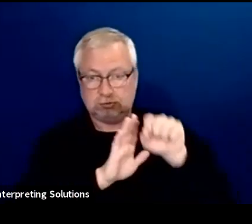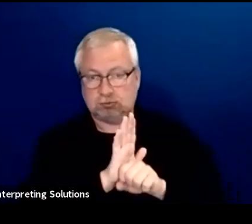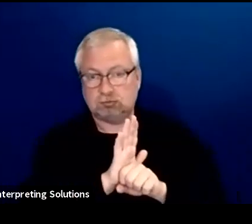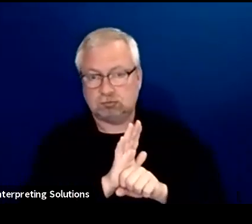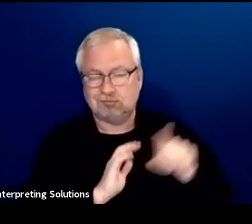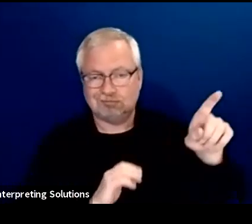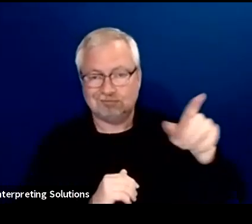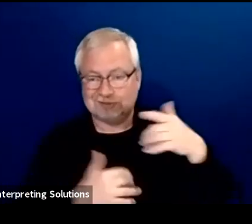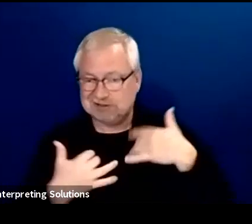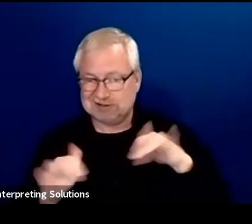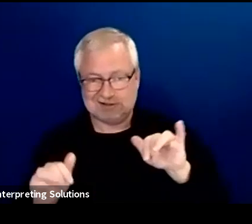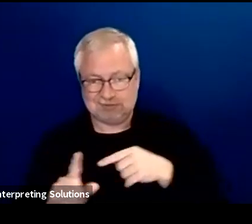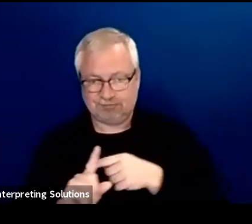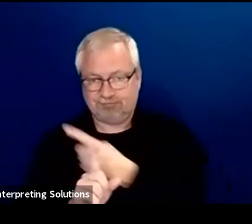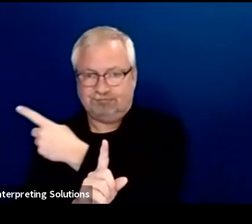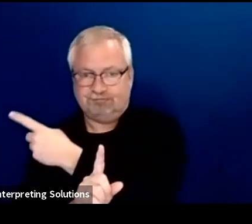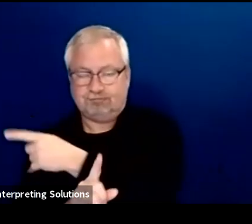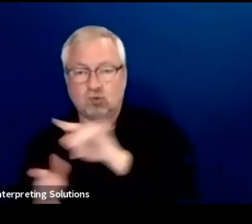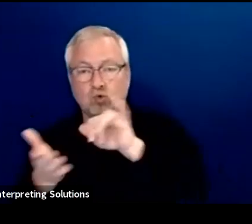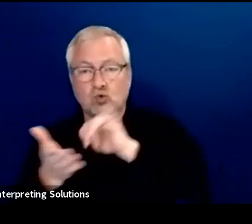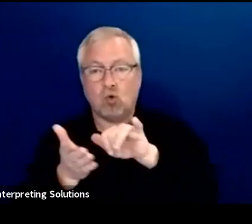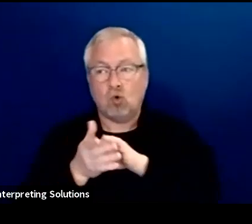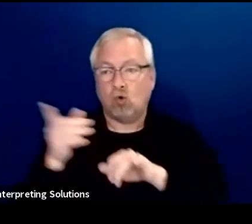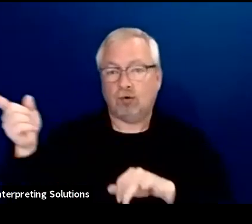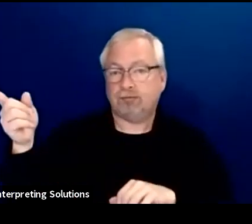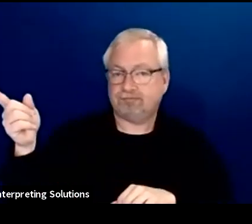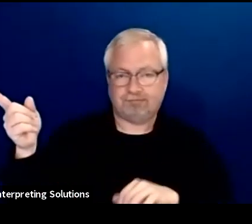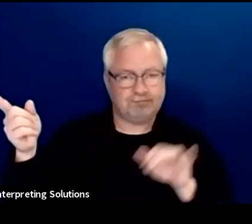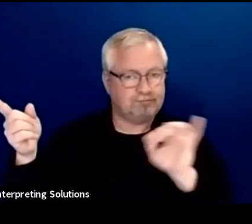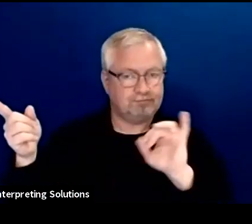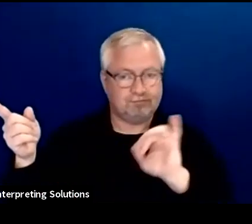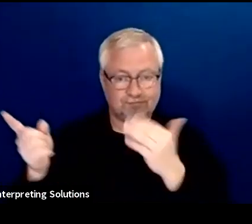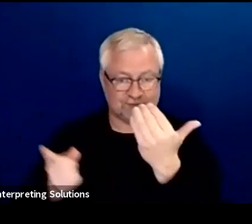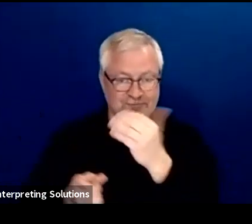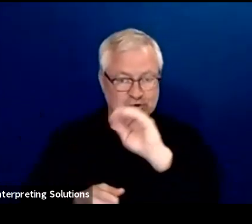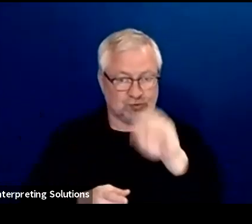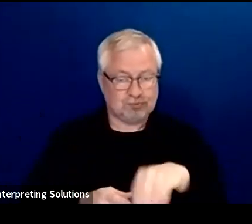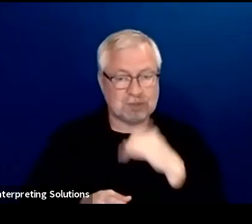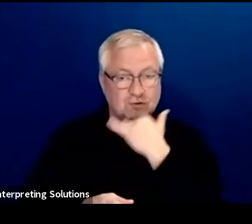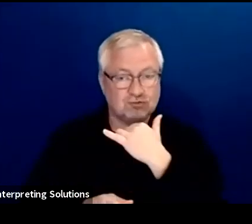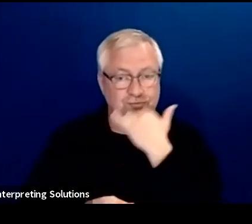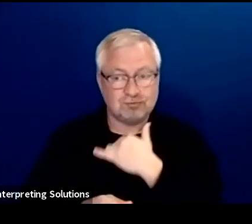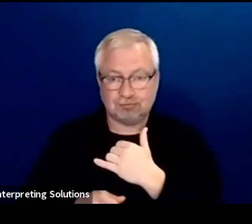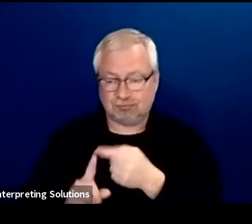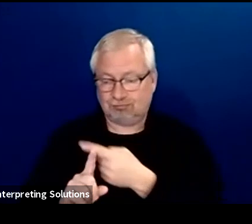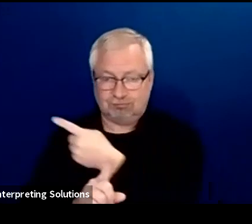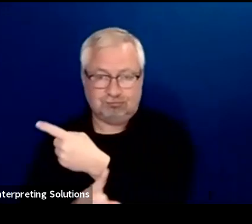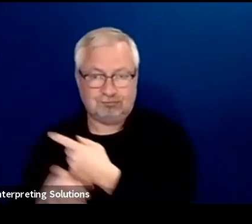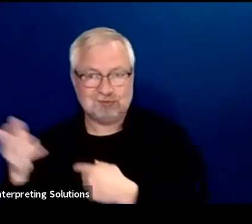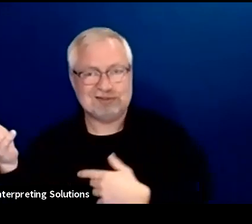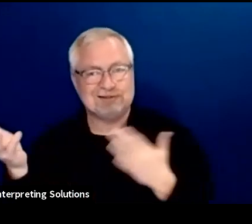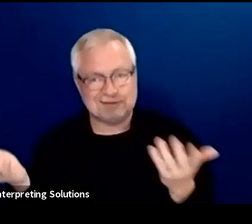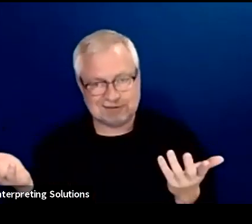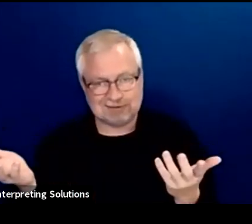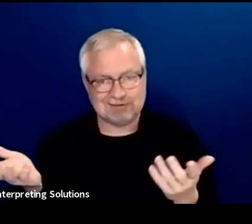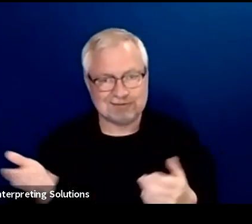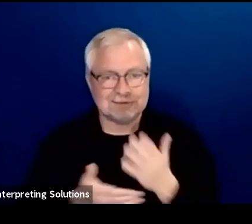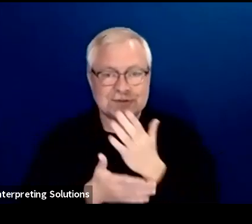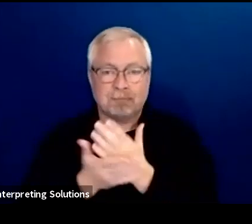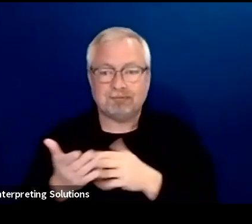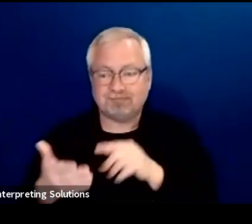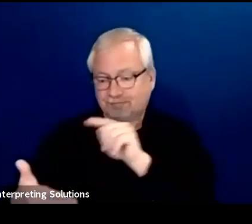had a 15% error rate in the very first side of this. But yes, Jan, I might refer to you because some of this is proprietary information that the